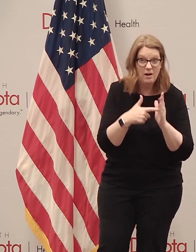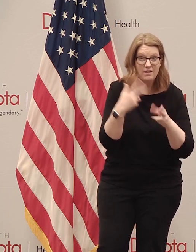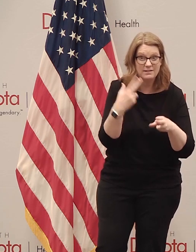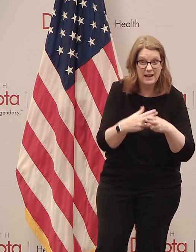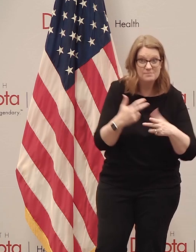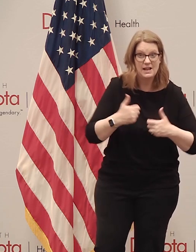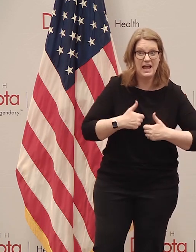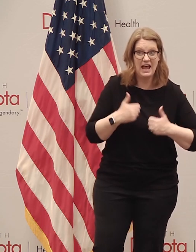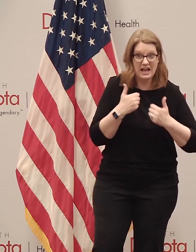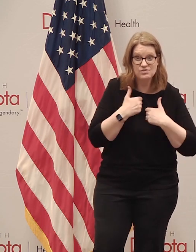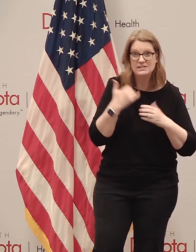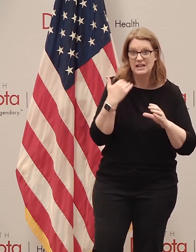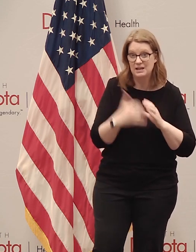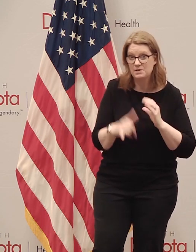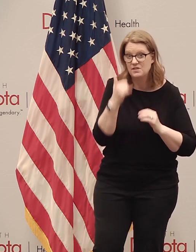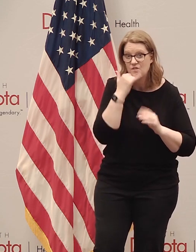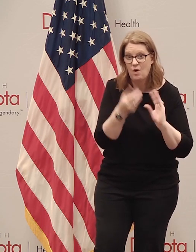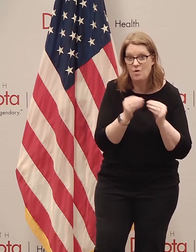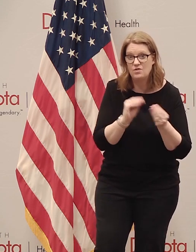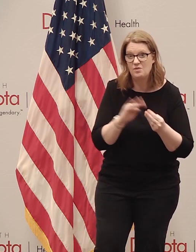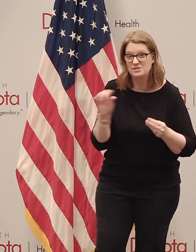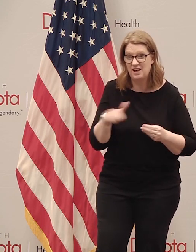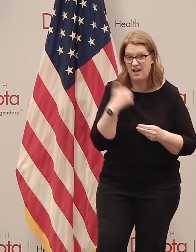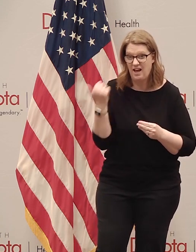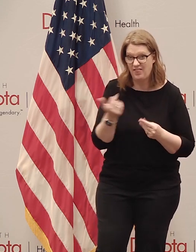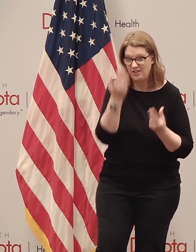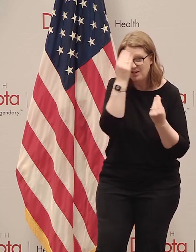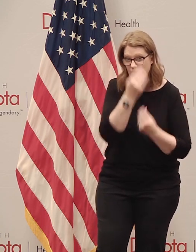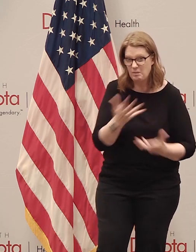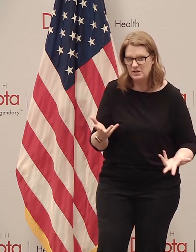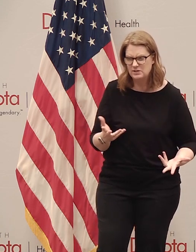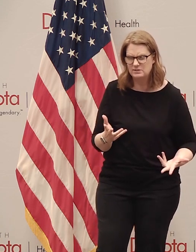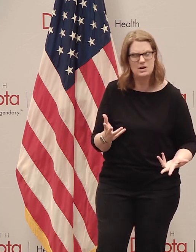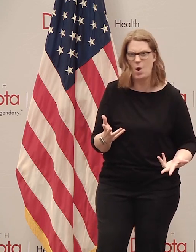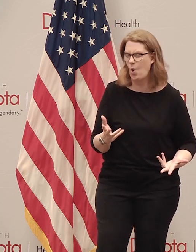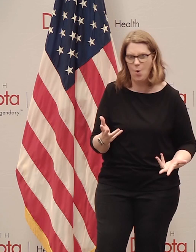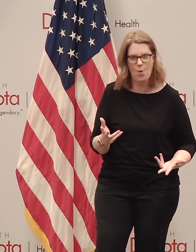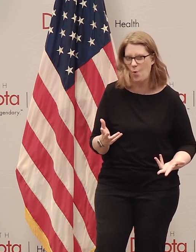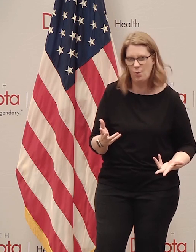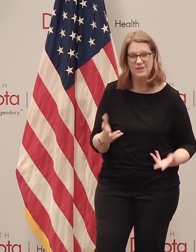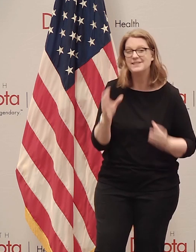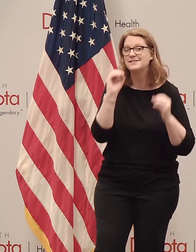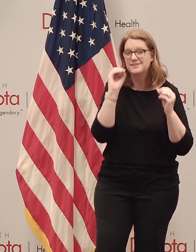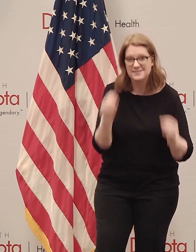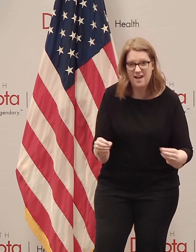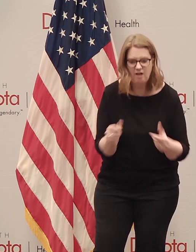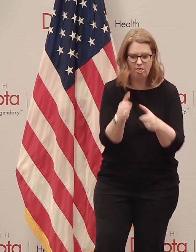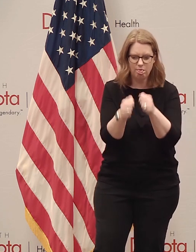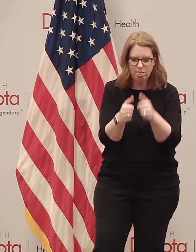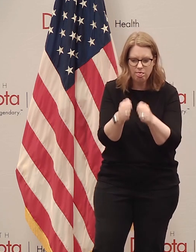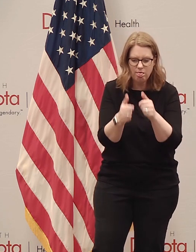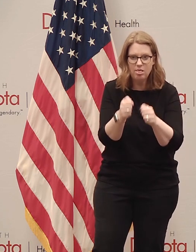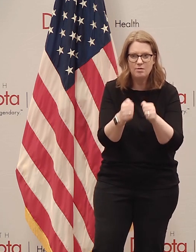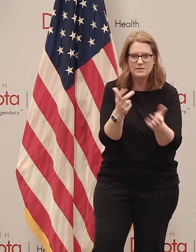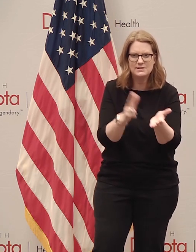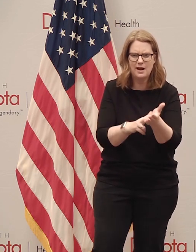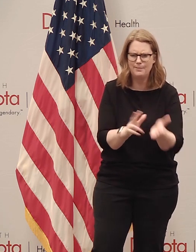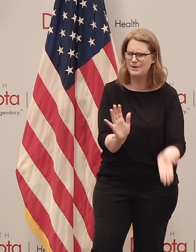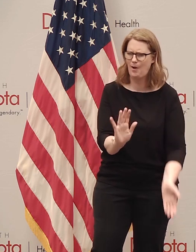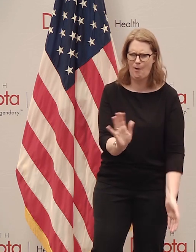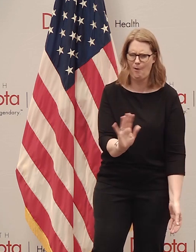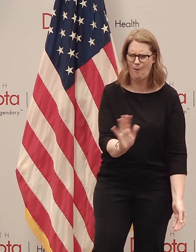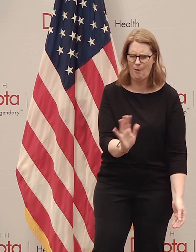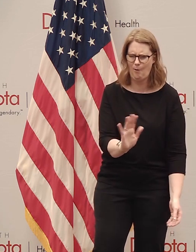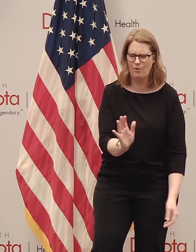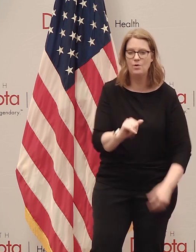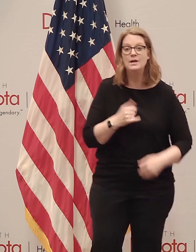names, addresses, emails, or phone numbers or other direct personal information. None of that's entered in the phone. The data on